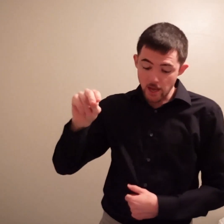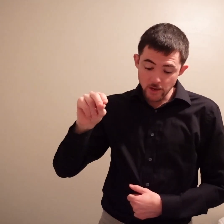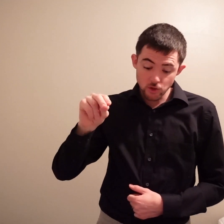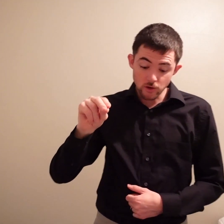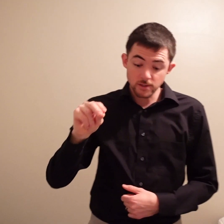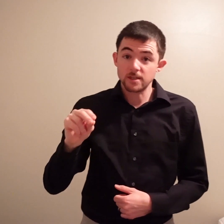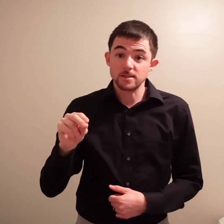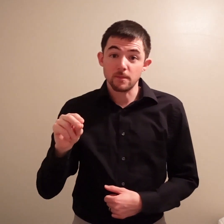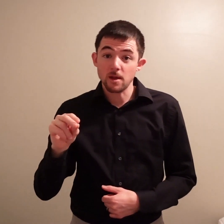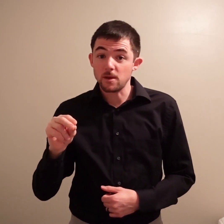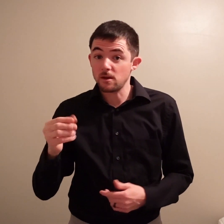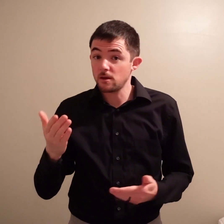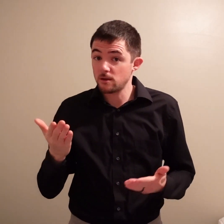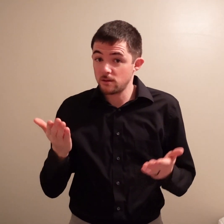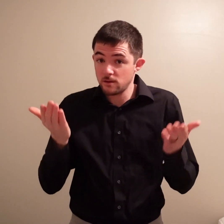Sign 13 is maybe.